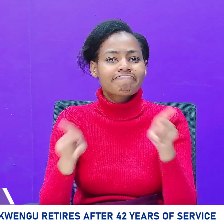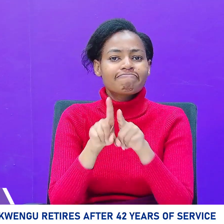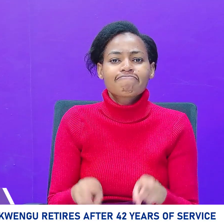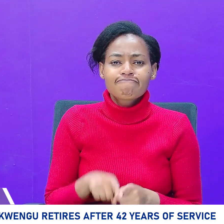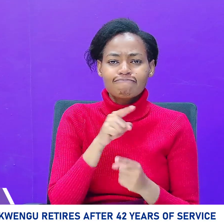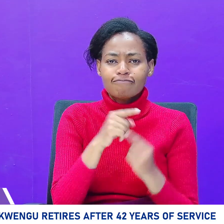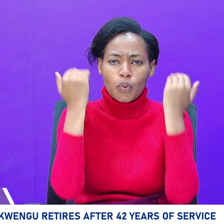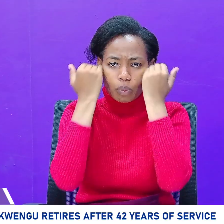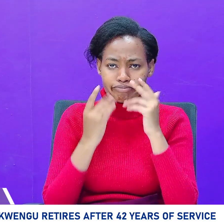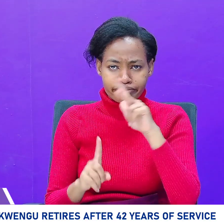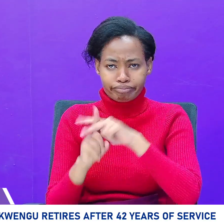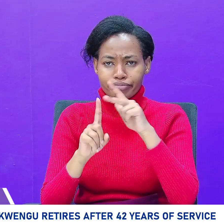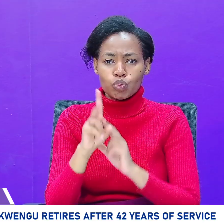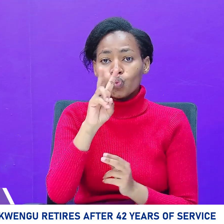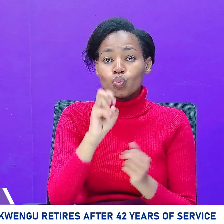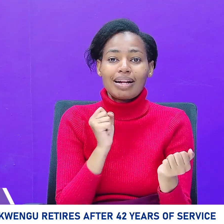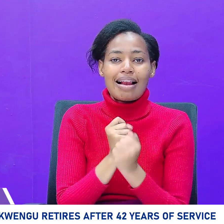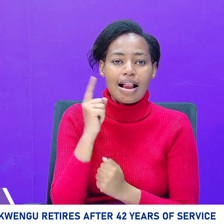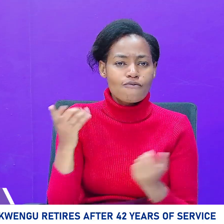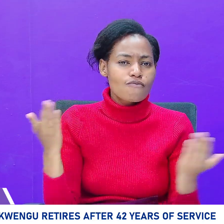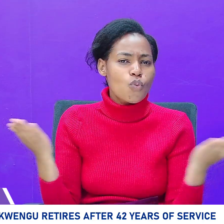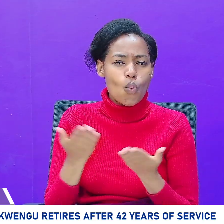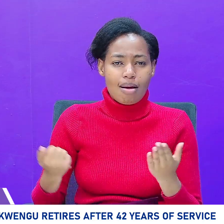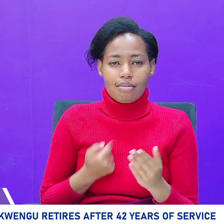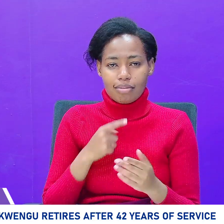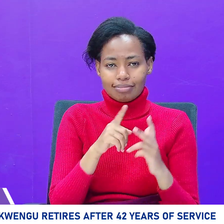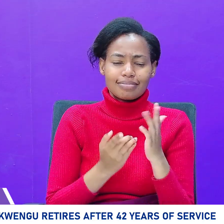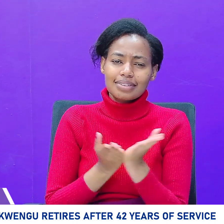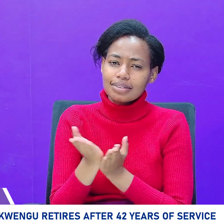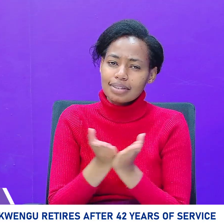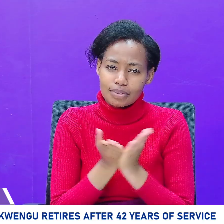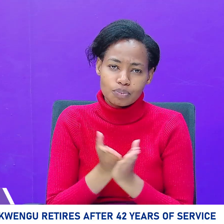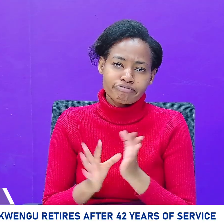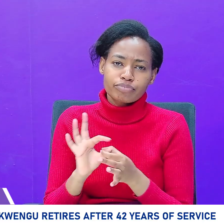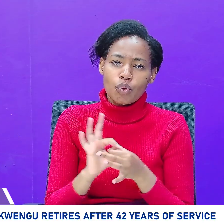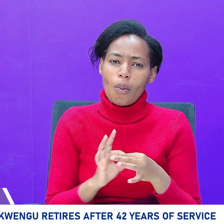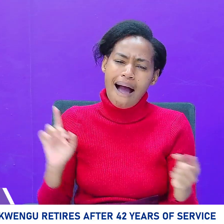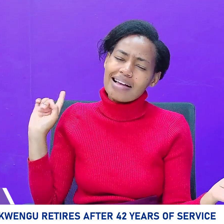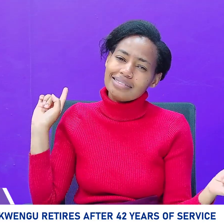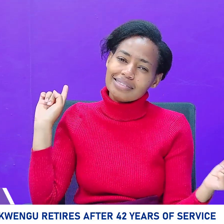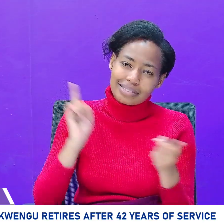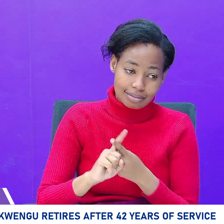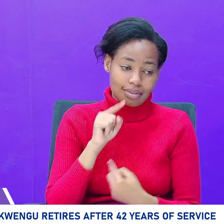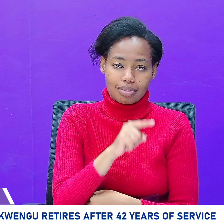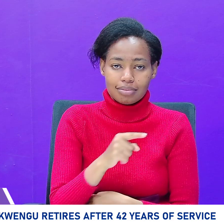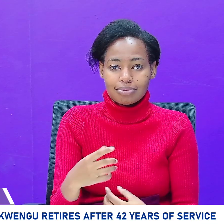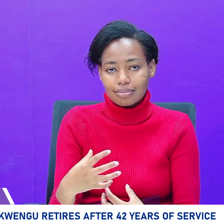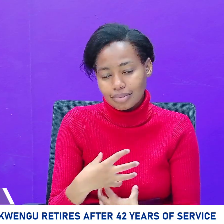2003. She was elevated to the Court of Appeal in 2011, where she served until